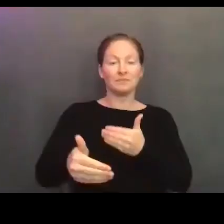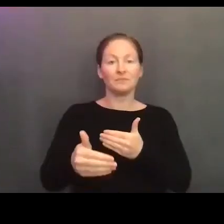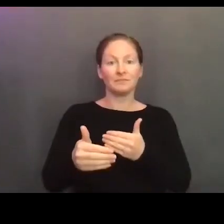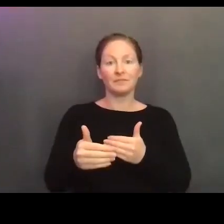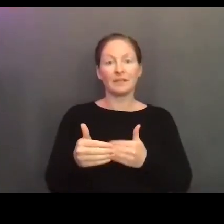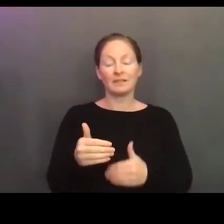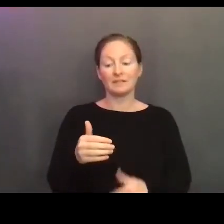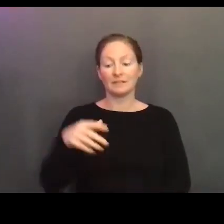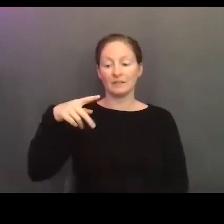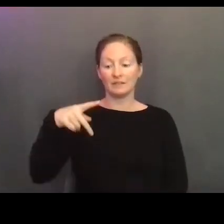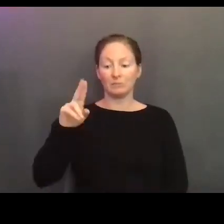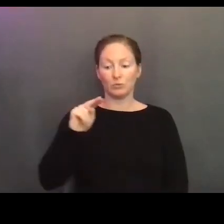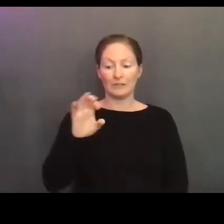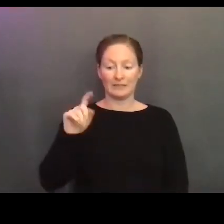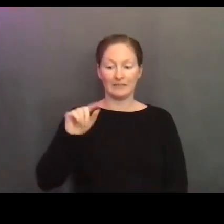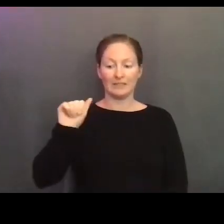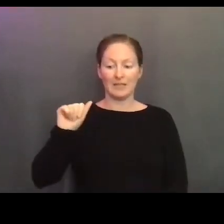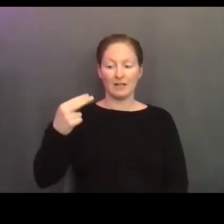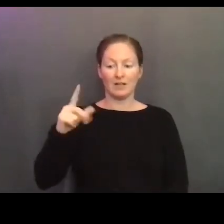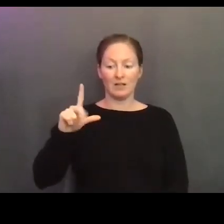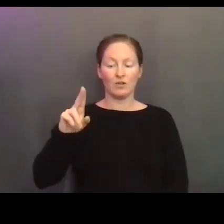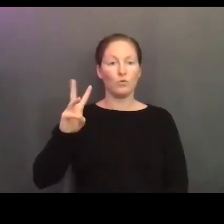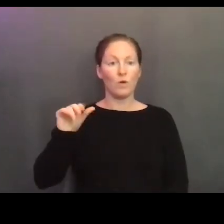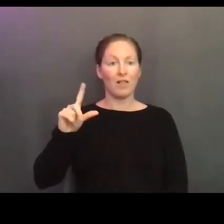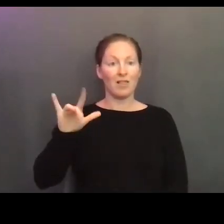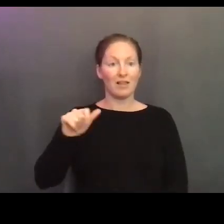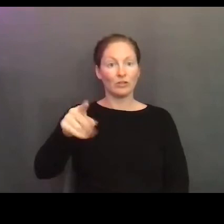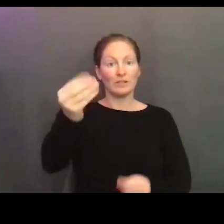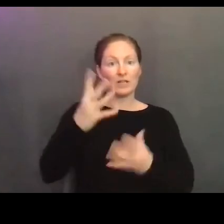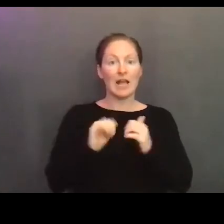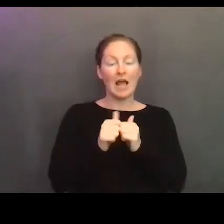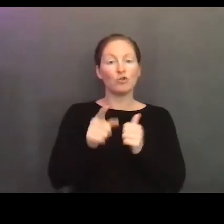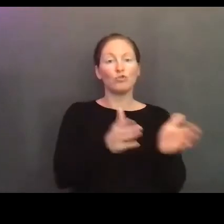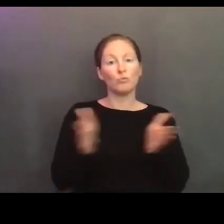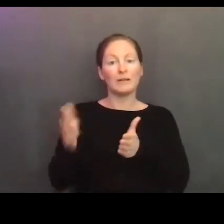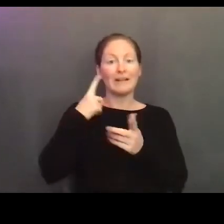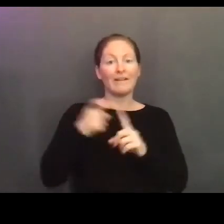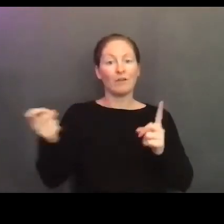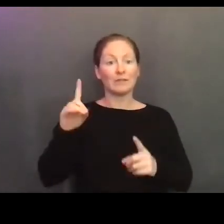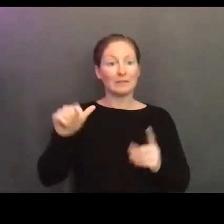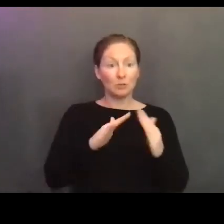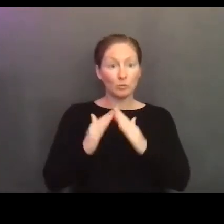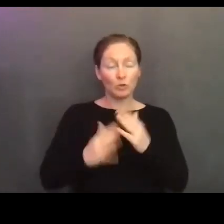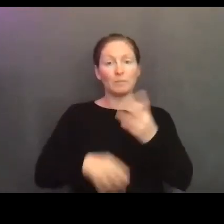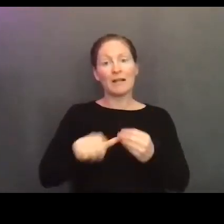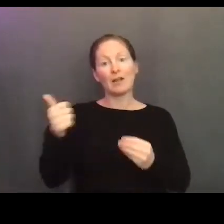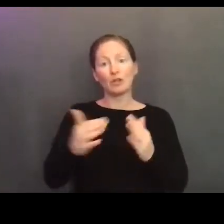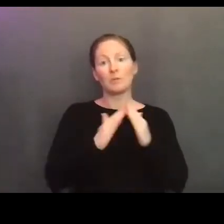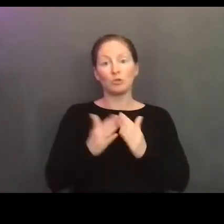let us know how you're going to make sure you're hearing from the disability community and other communities that may not otherwise have the ear of the lieutenant